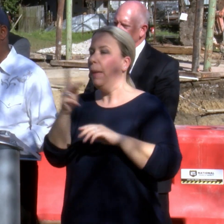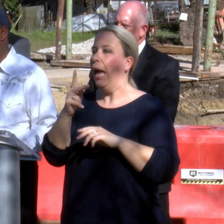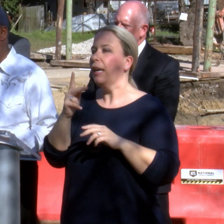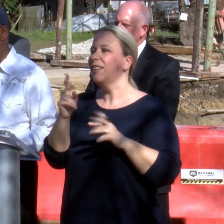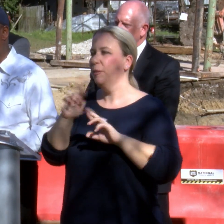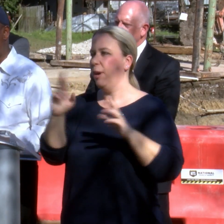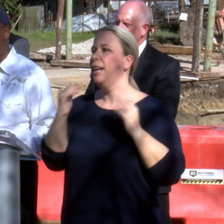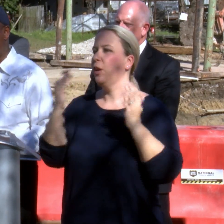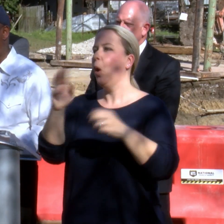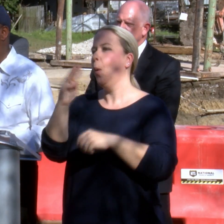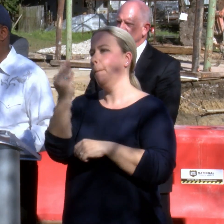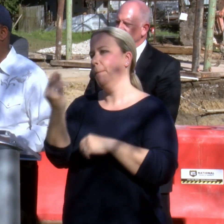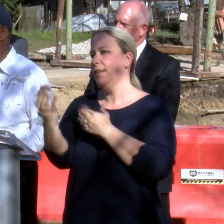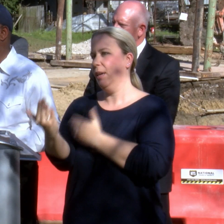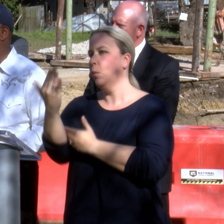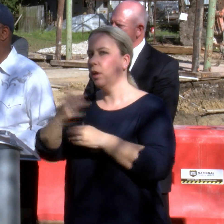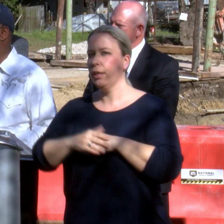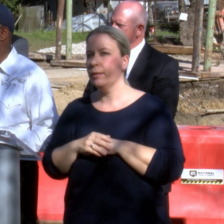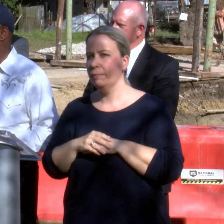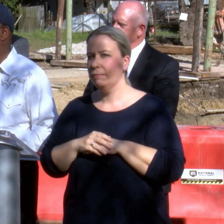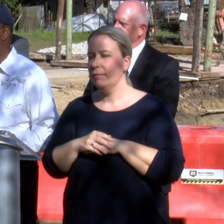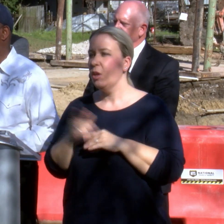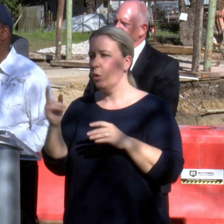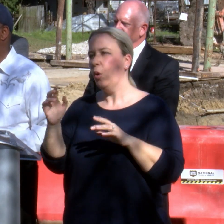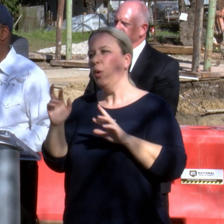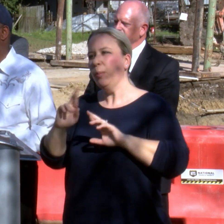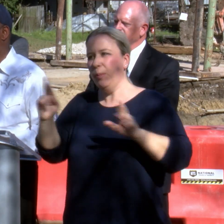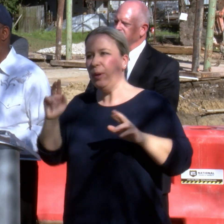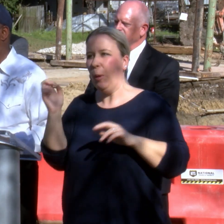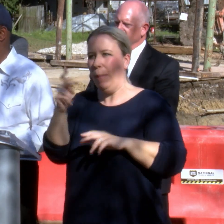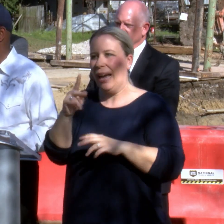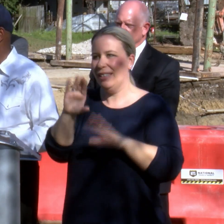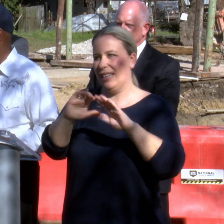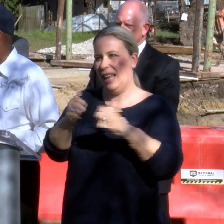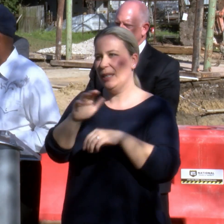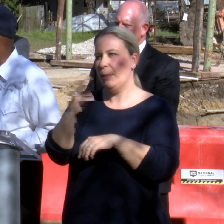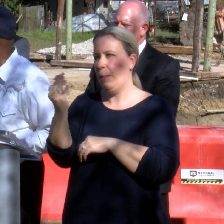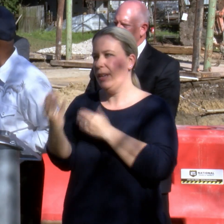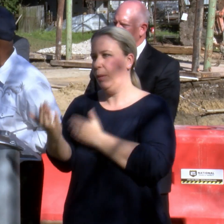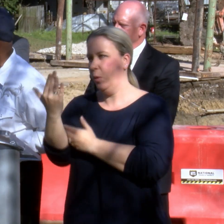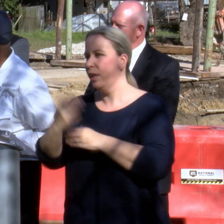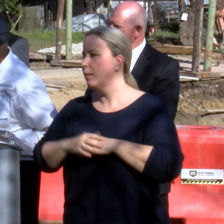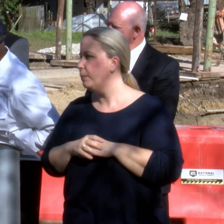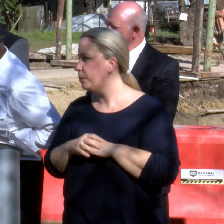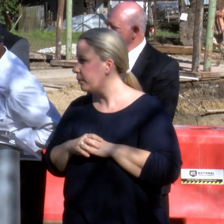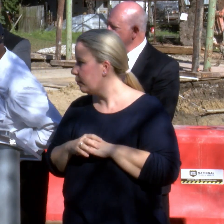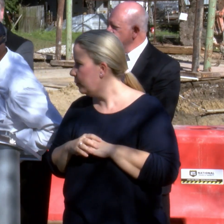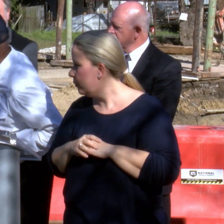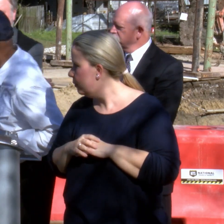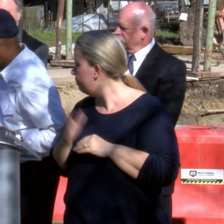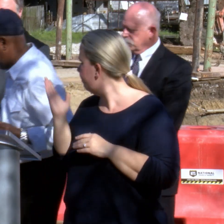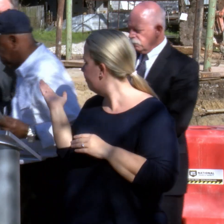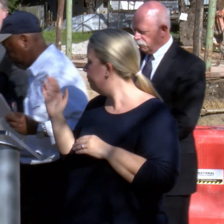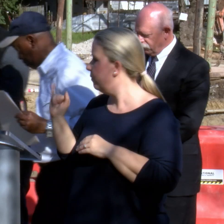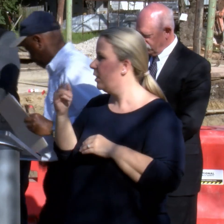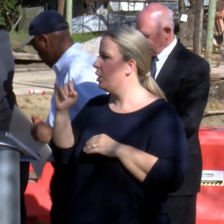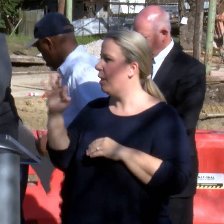on Monday morning. So I would say be prepared to return to class on Monday morning. Jeff